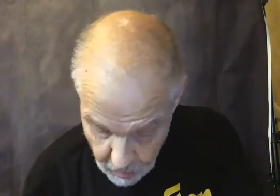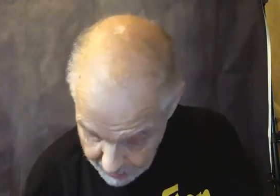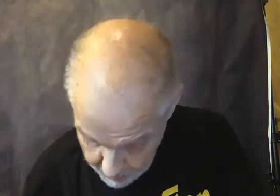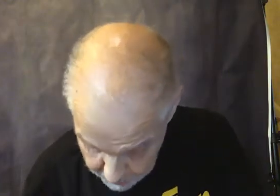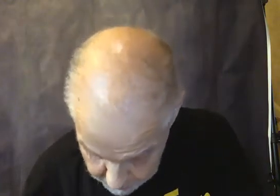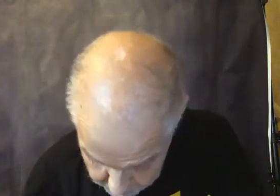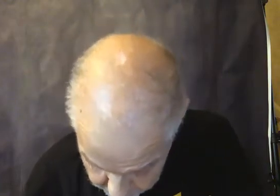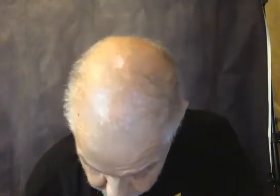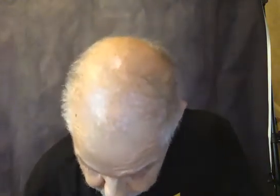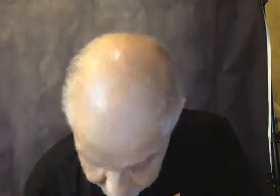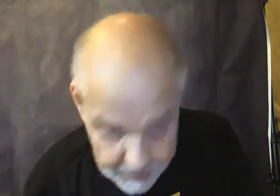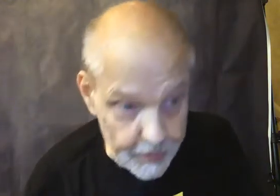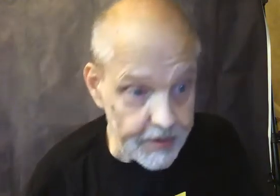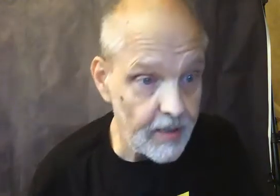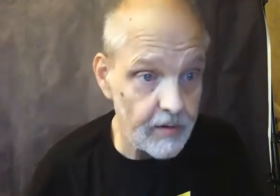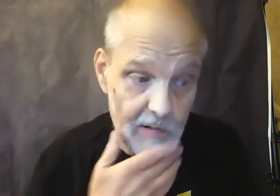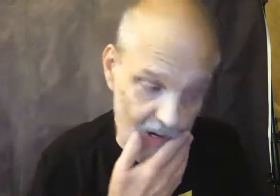Okay, I'm going to jump to page 37.